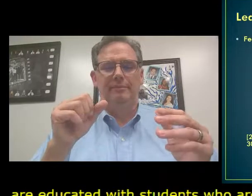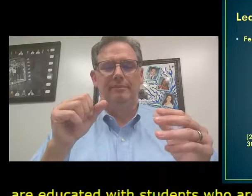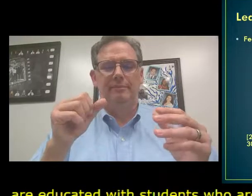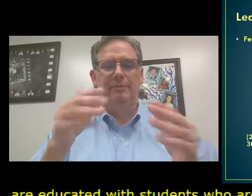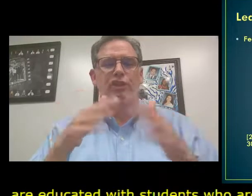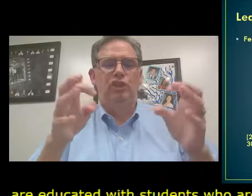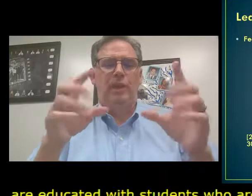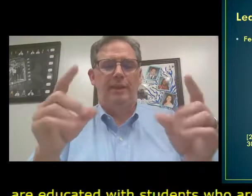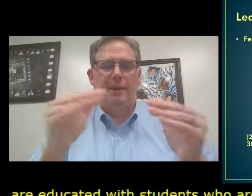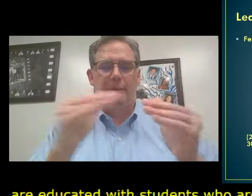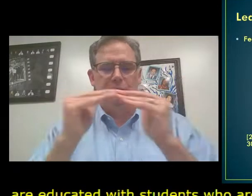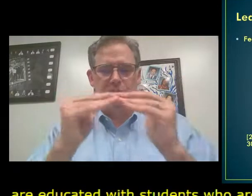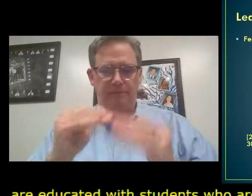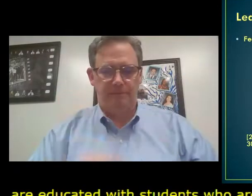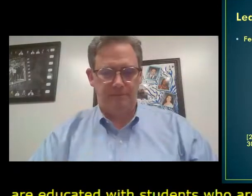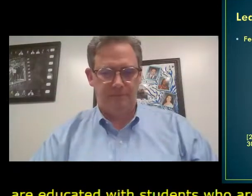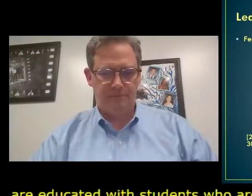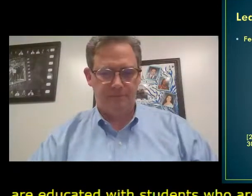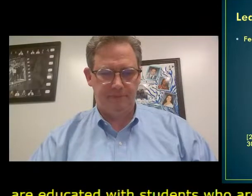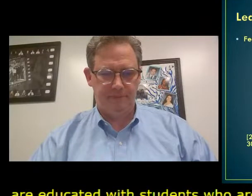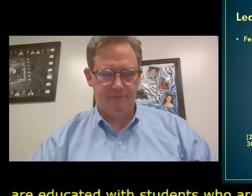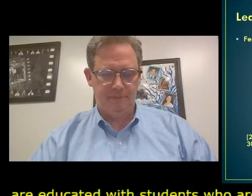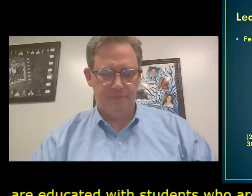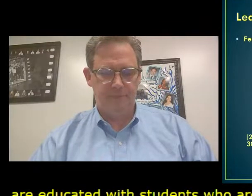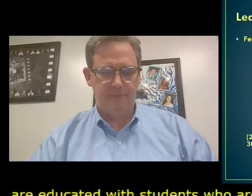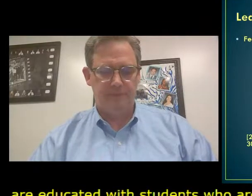With quote unquote similar aged